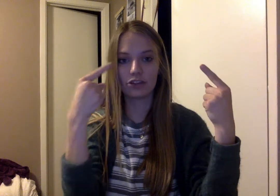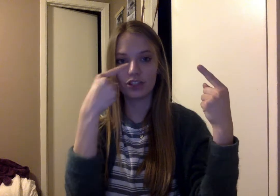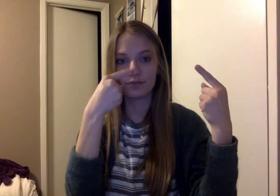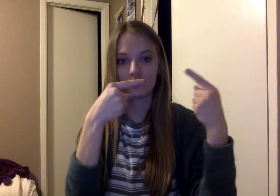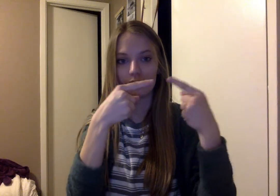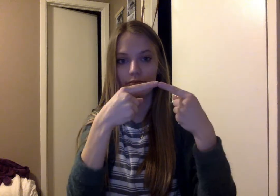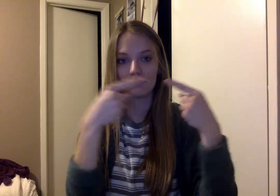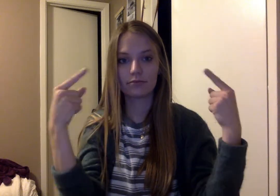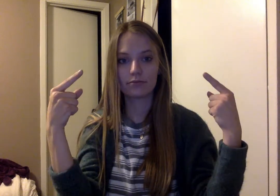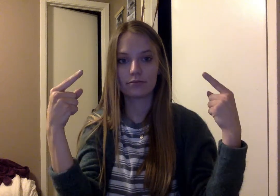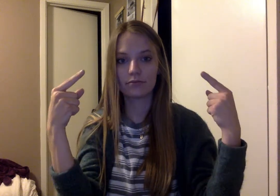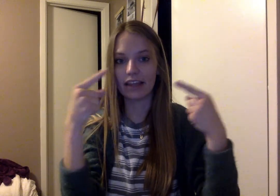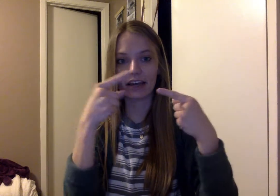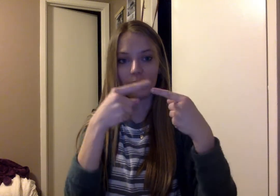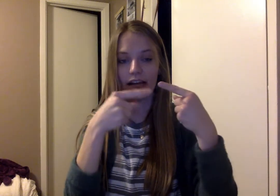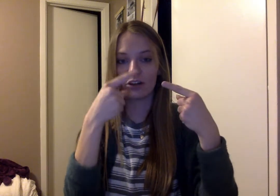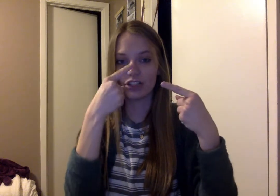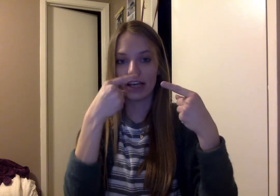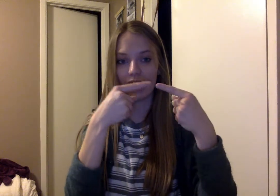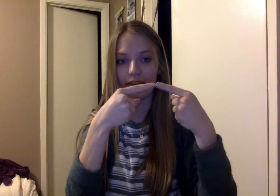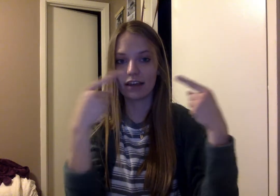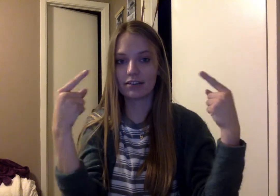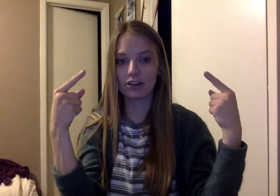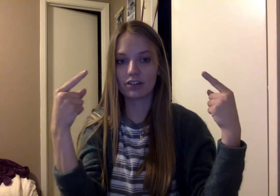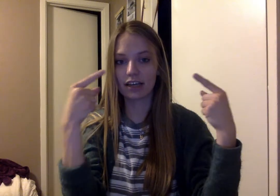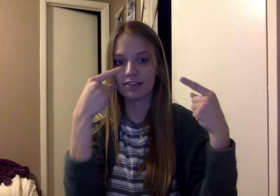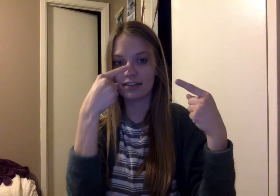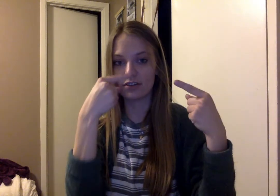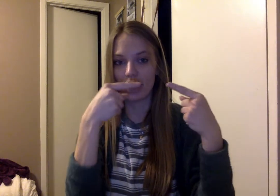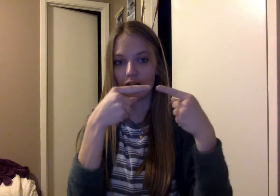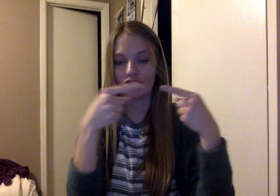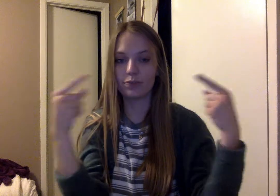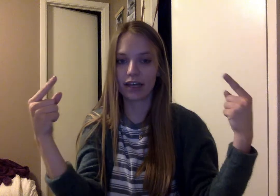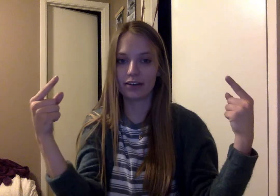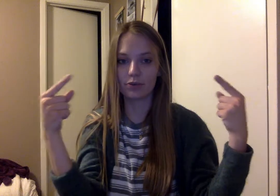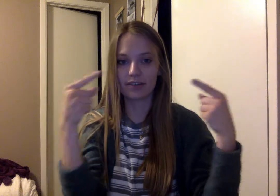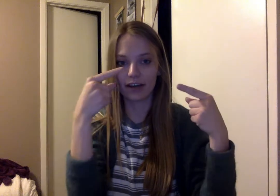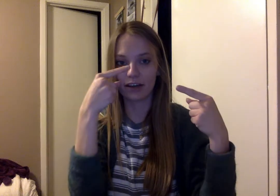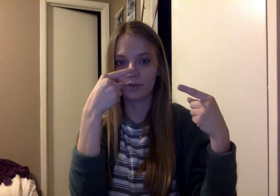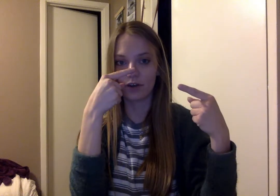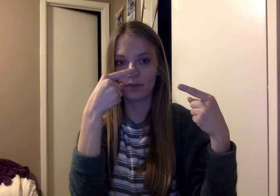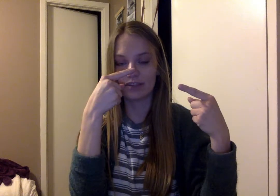Allergy. And that could be an allergy to anything. It's not just like seasonal allergies, but that is where the sign comes from, is like